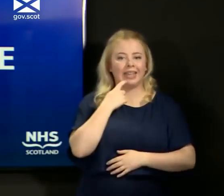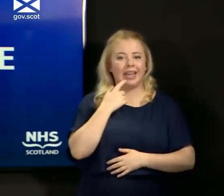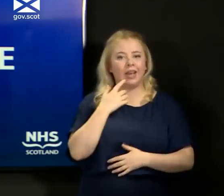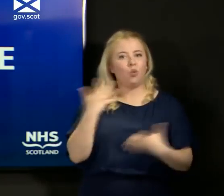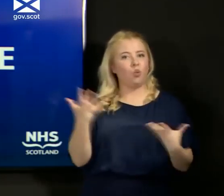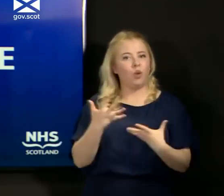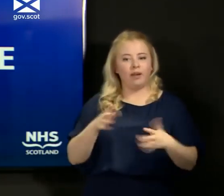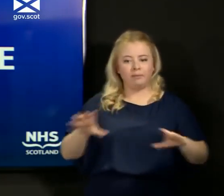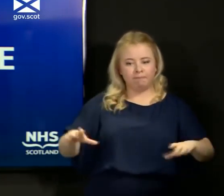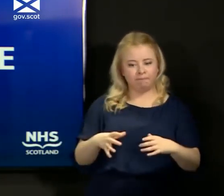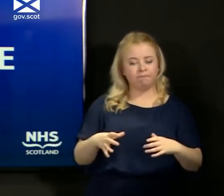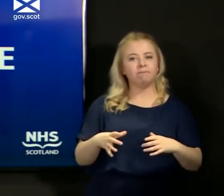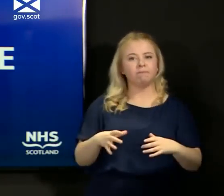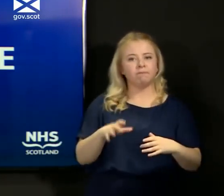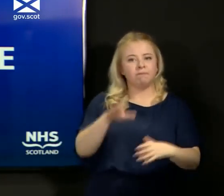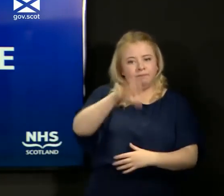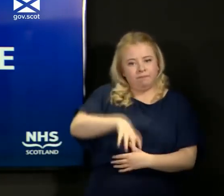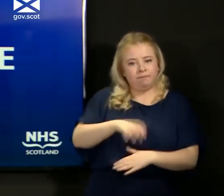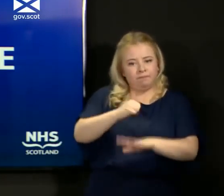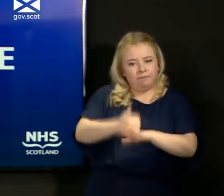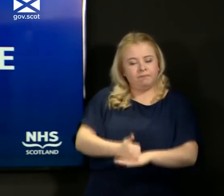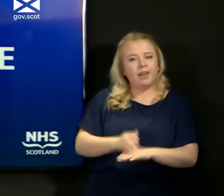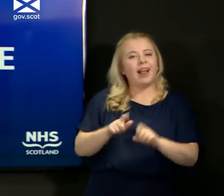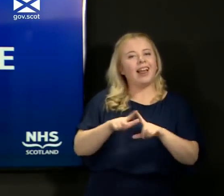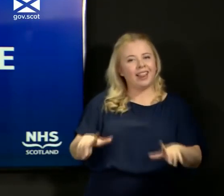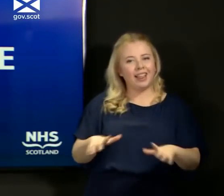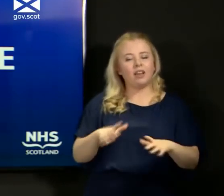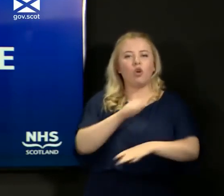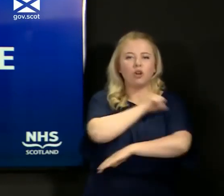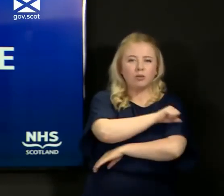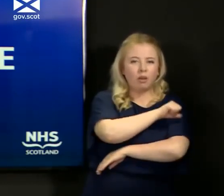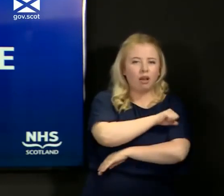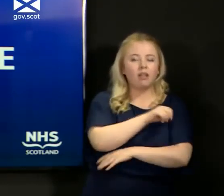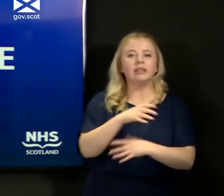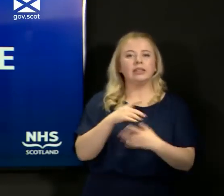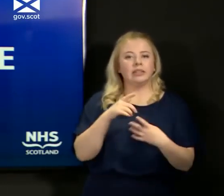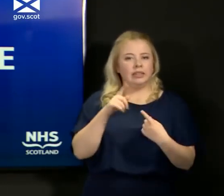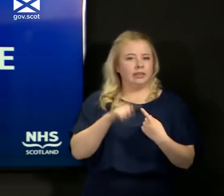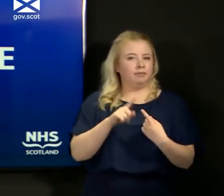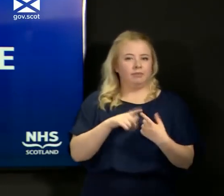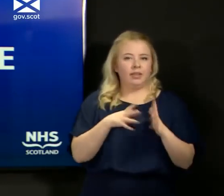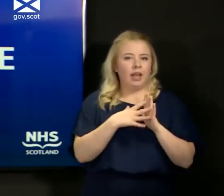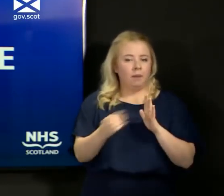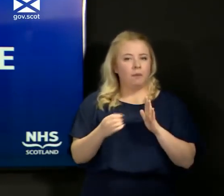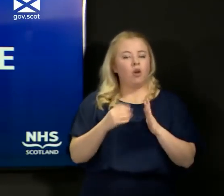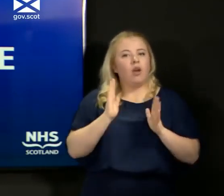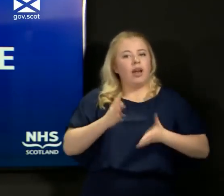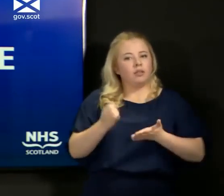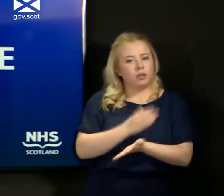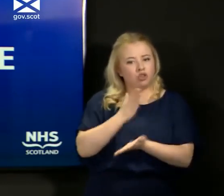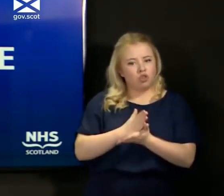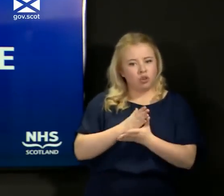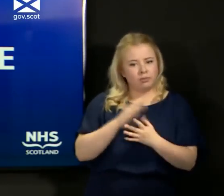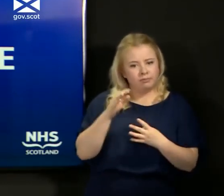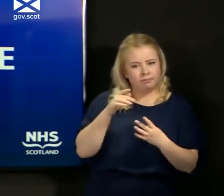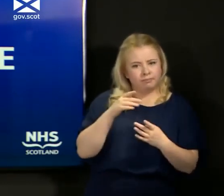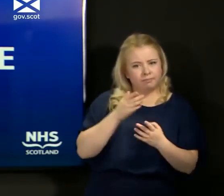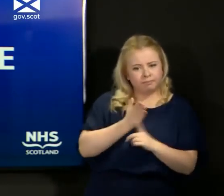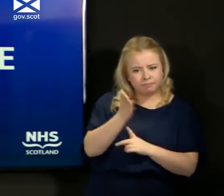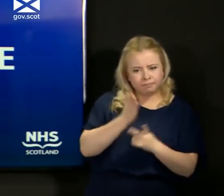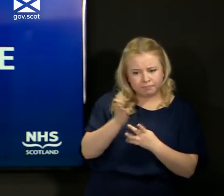confined, enclosed environments such as institutions like a hospital. And we just need to make sure that we're taking all the